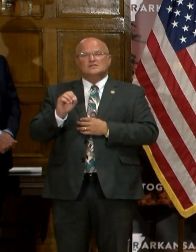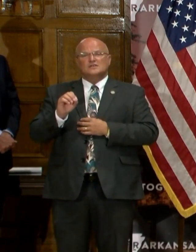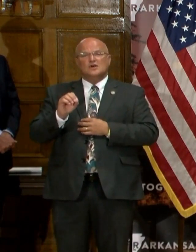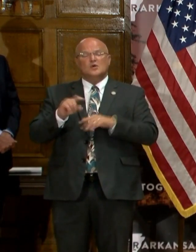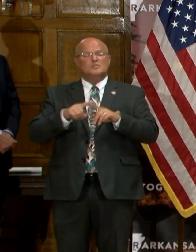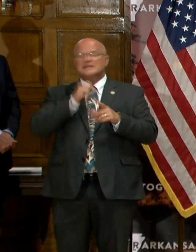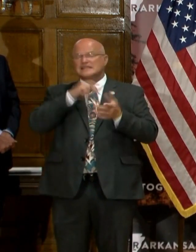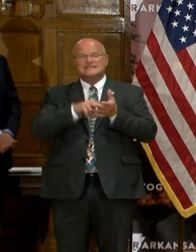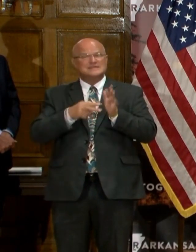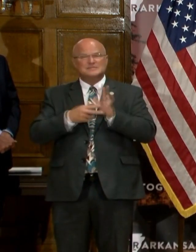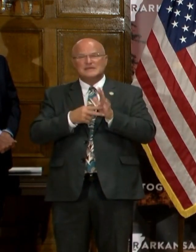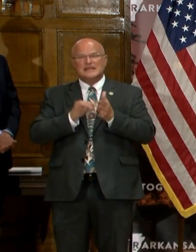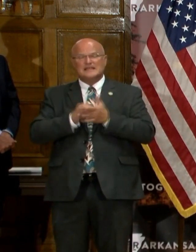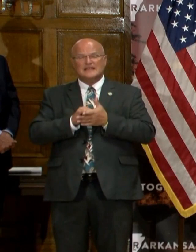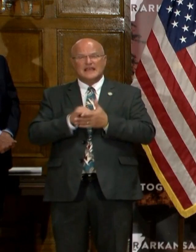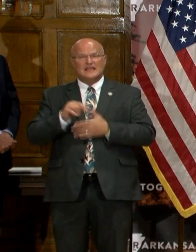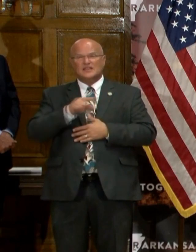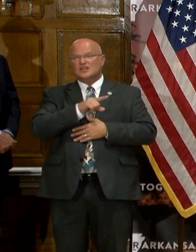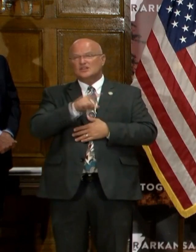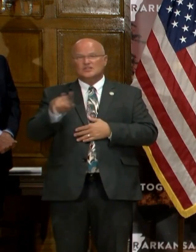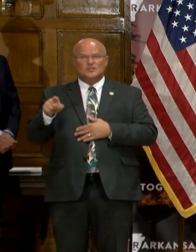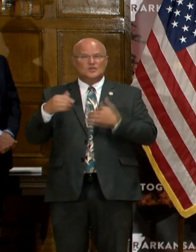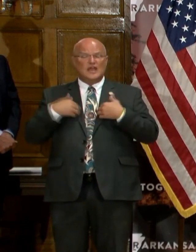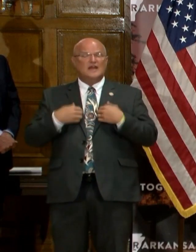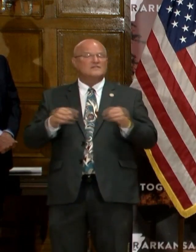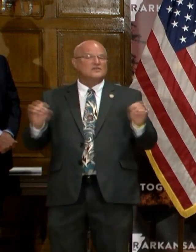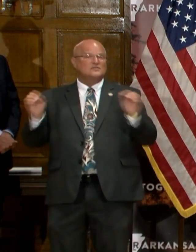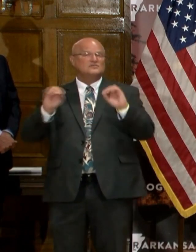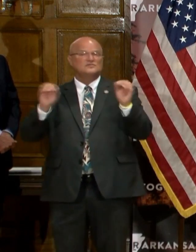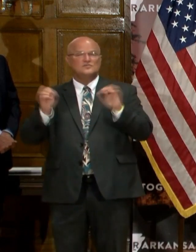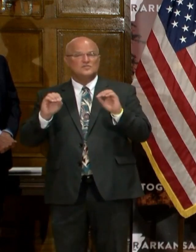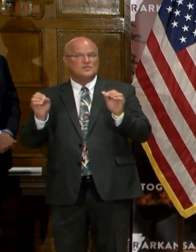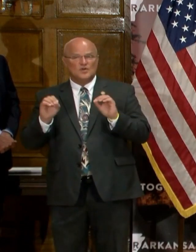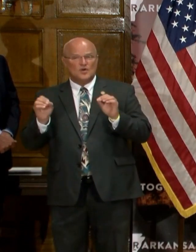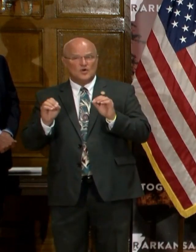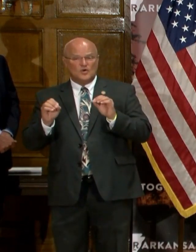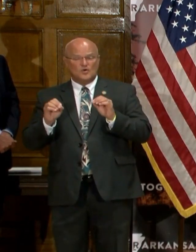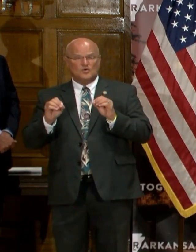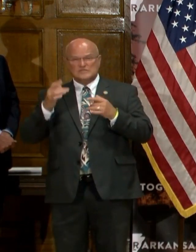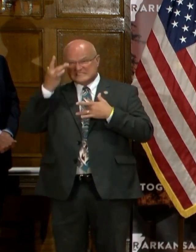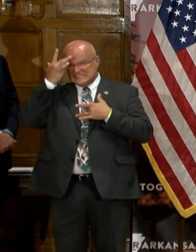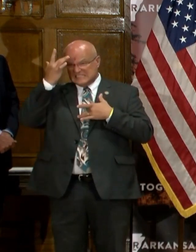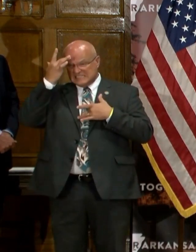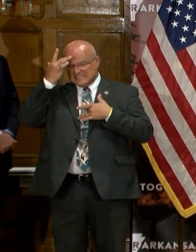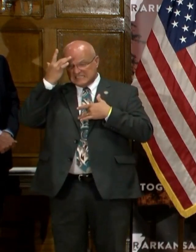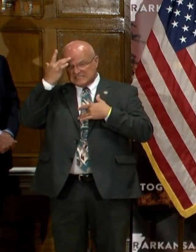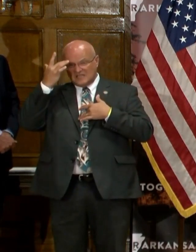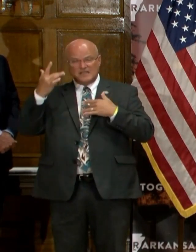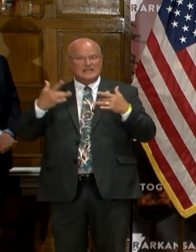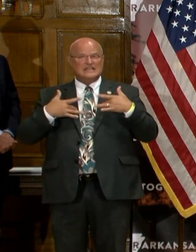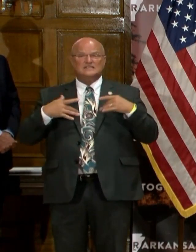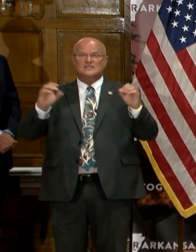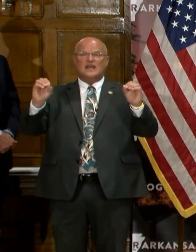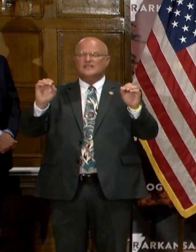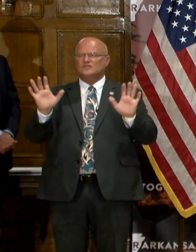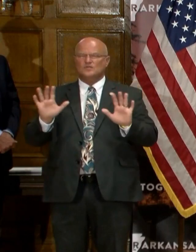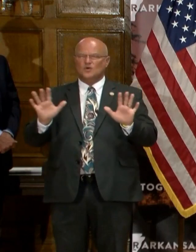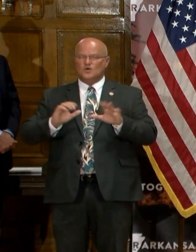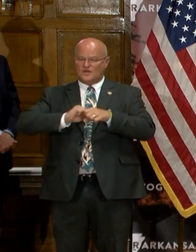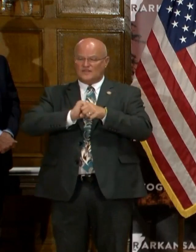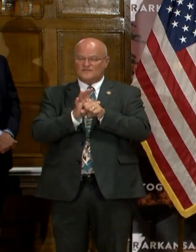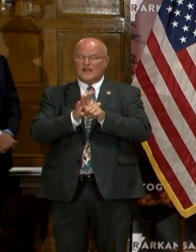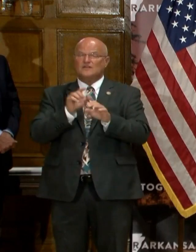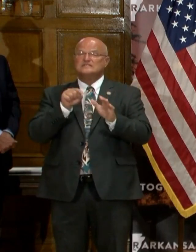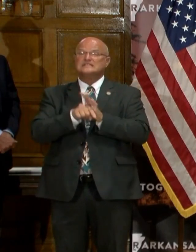But it doesn't mean that if you have no comorbidities, have nothing to worry about. The virus does